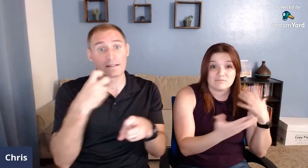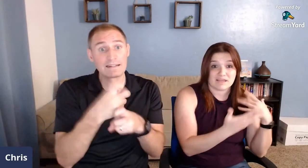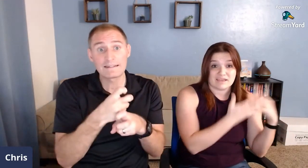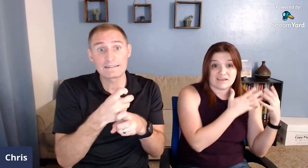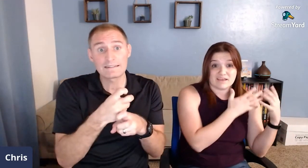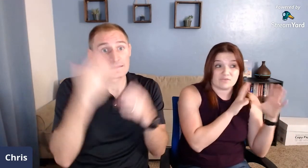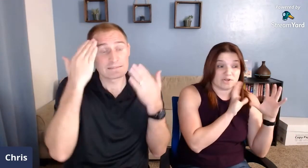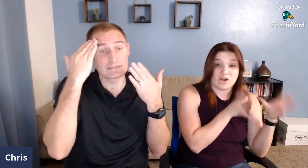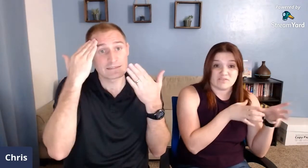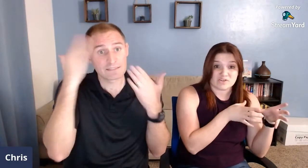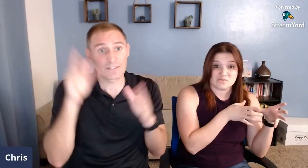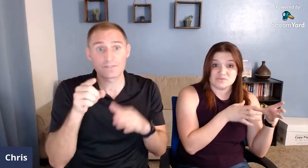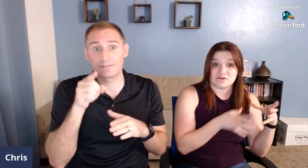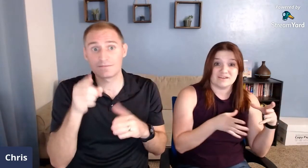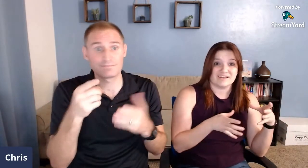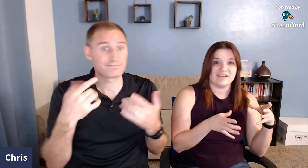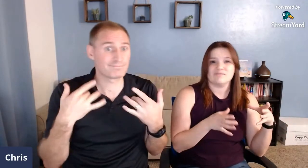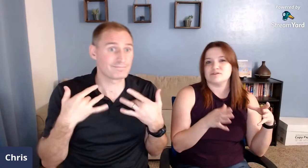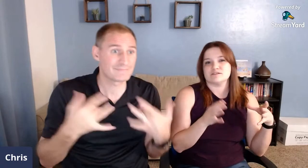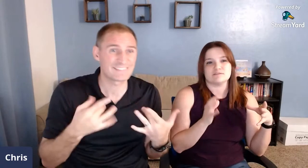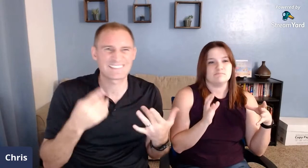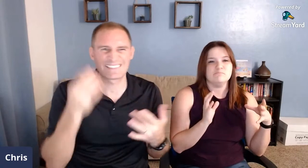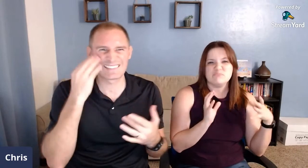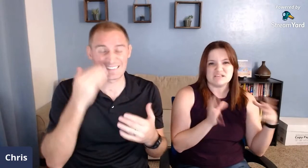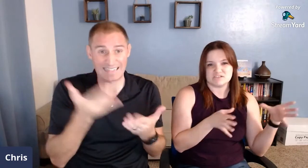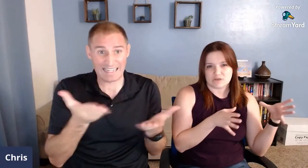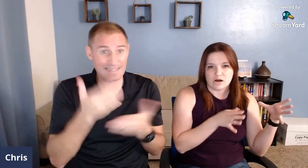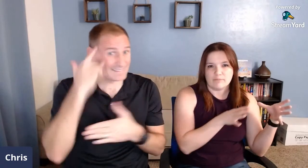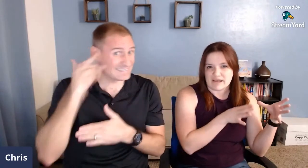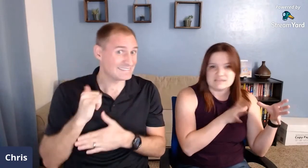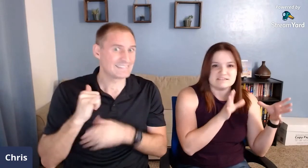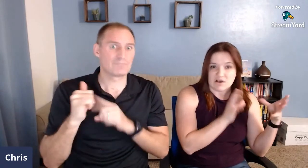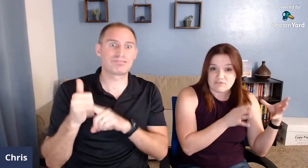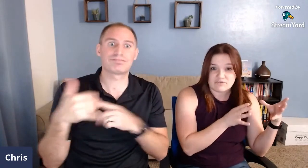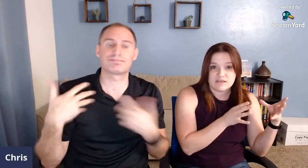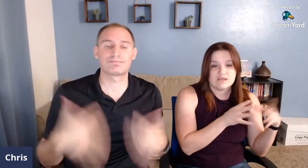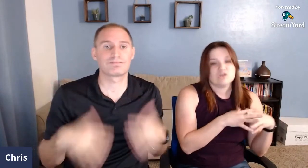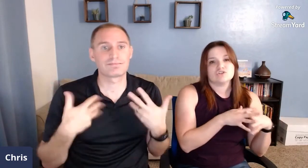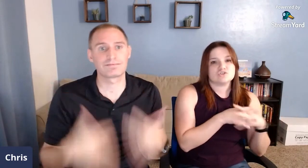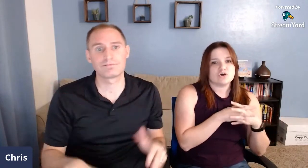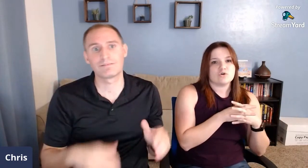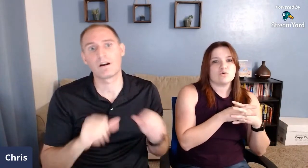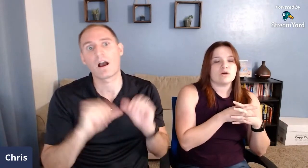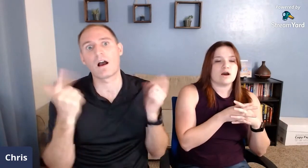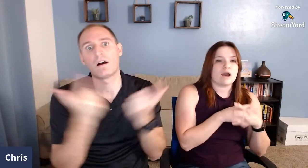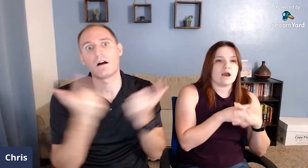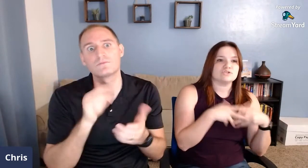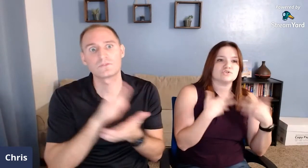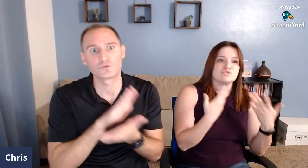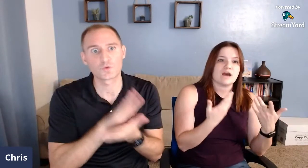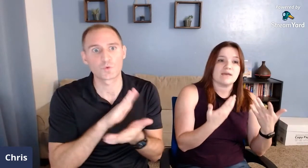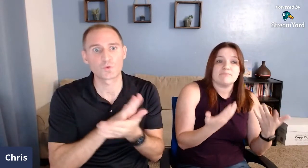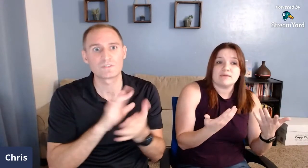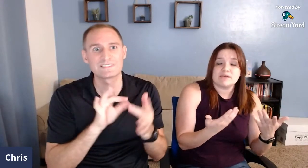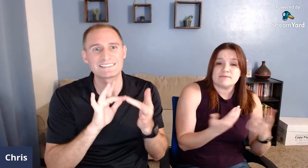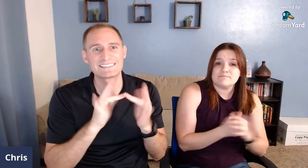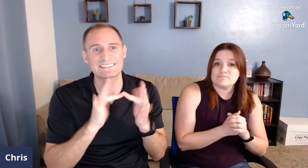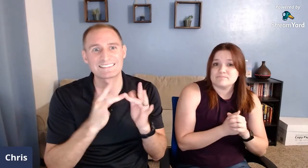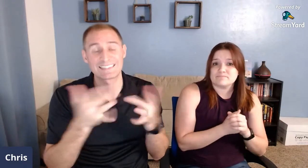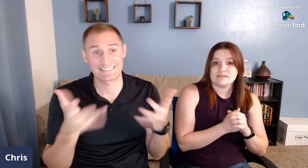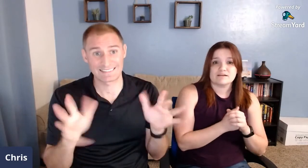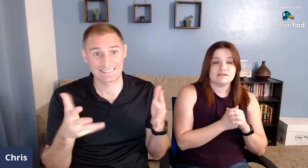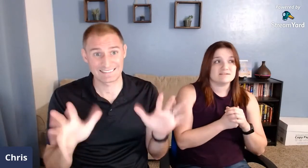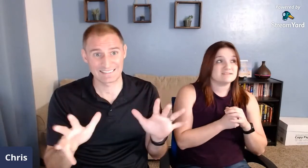are, but like in California, all of our schools are online, which is a beast all by itself. So I would just try